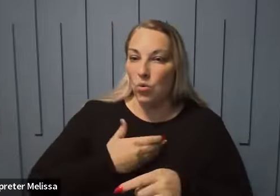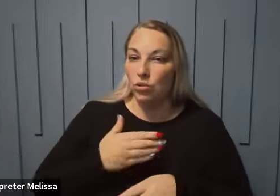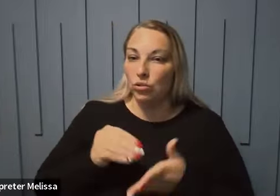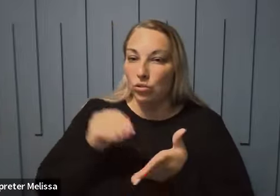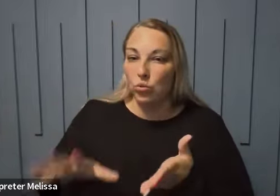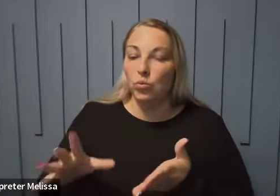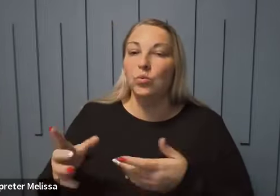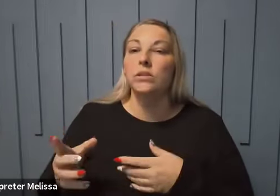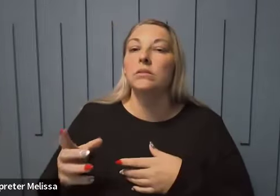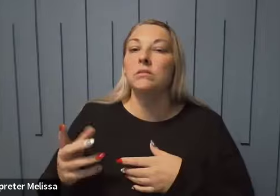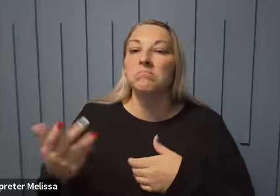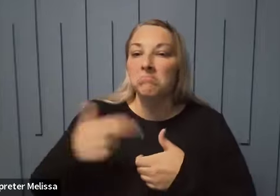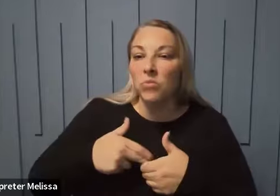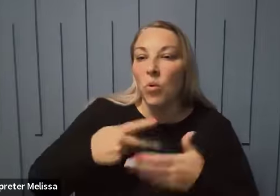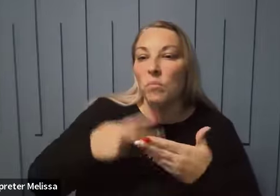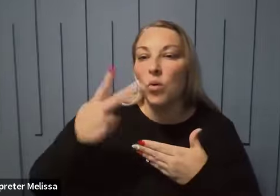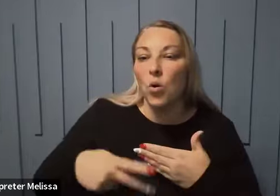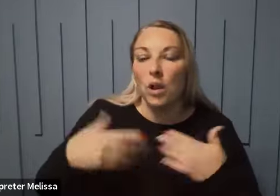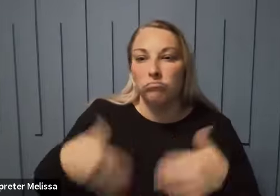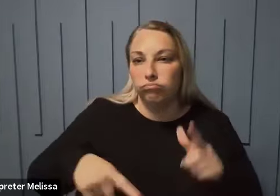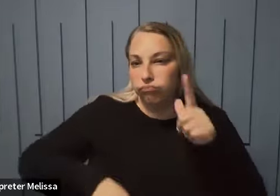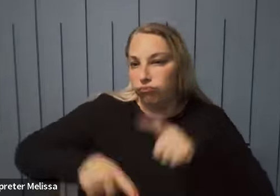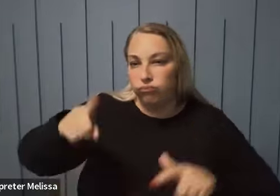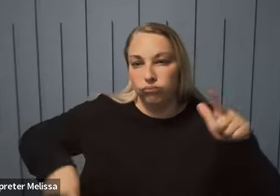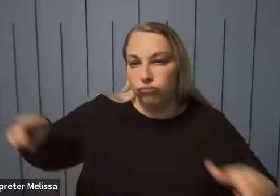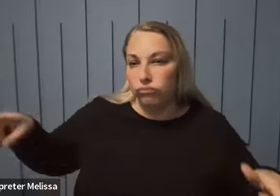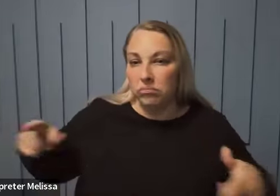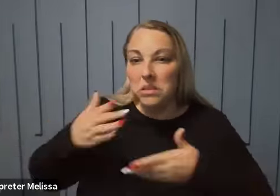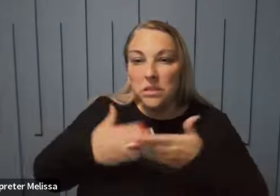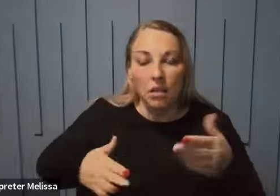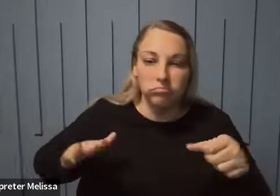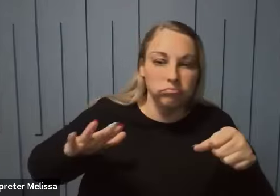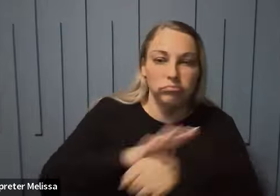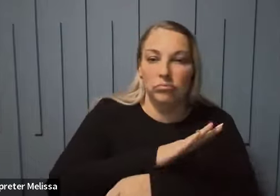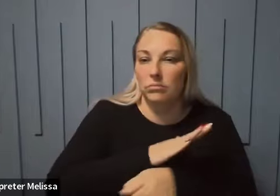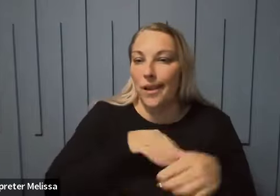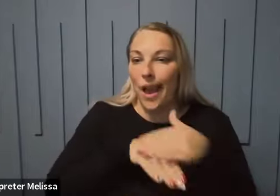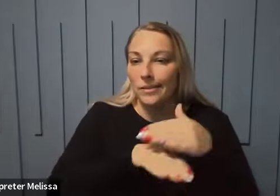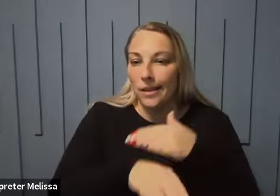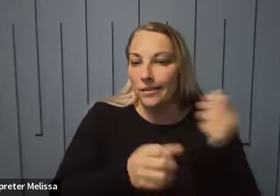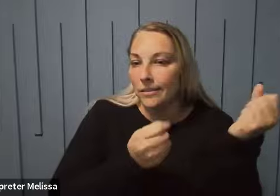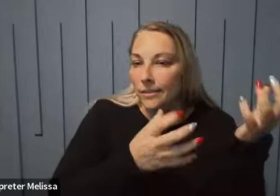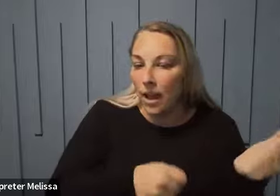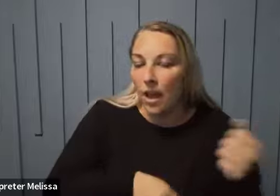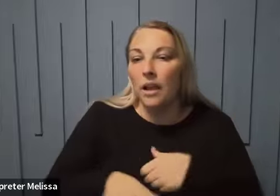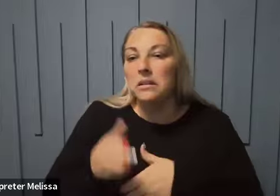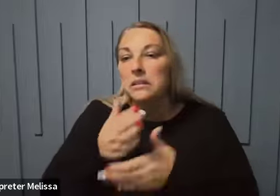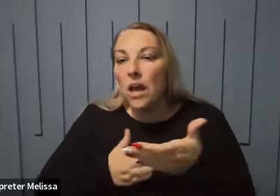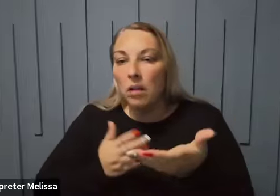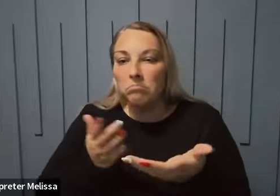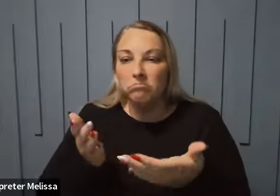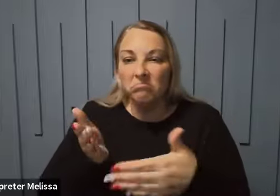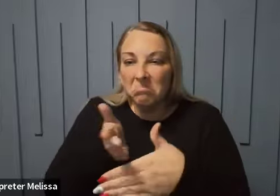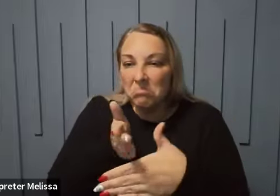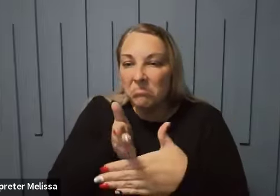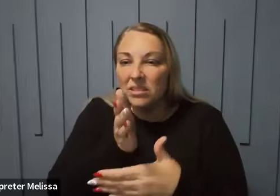programs. Some have had full access to ASL. Some have had partial access to English only before they